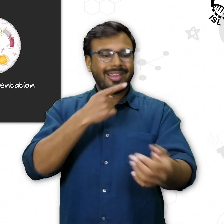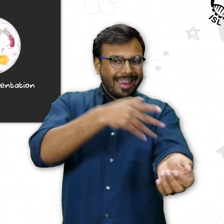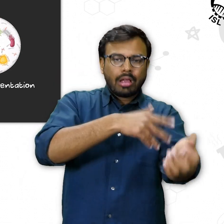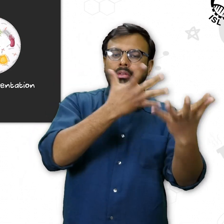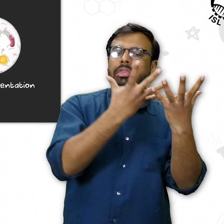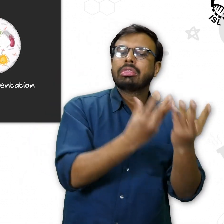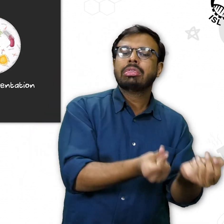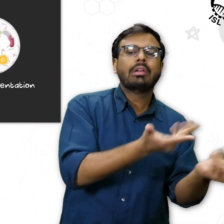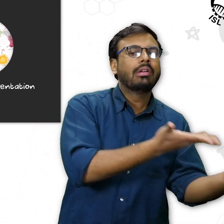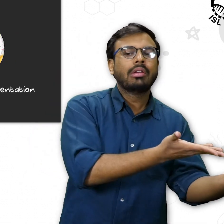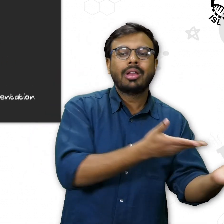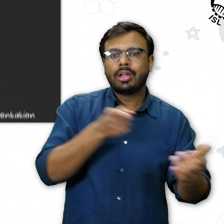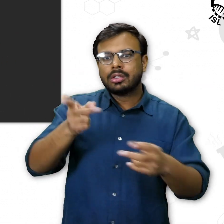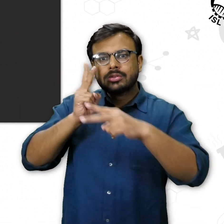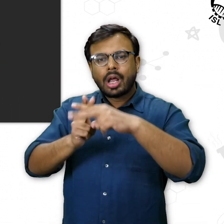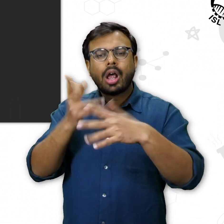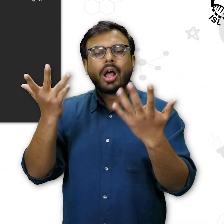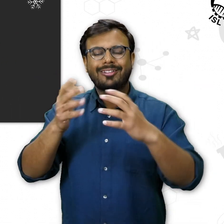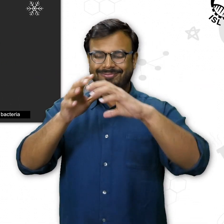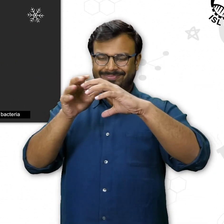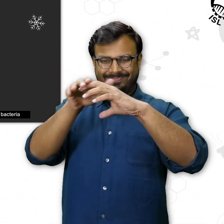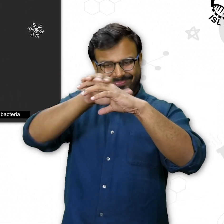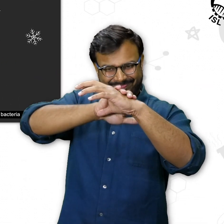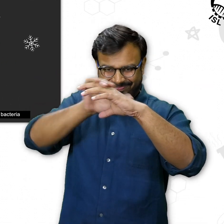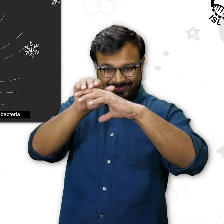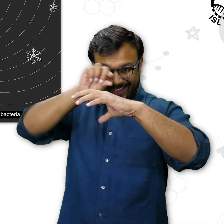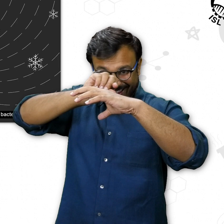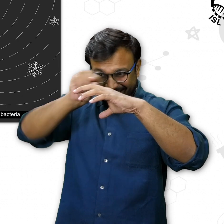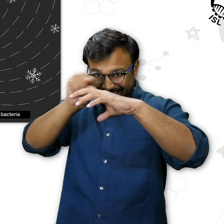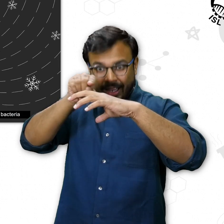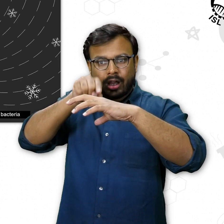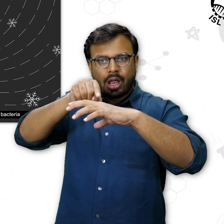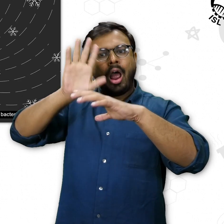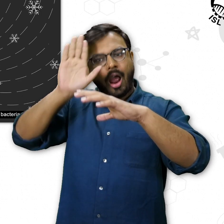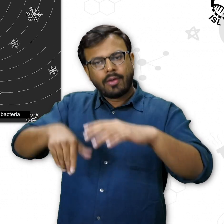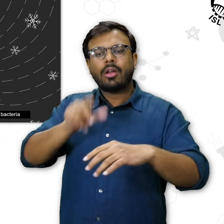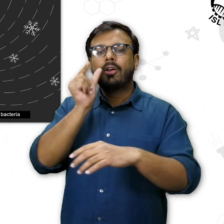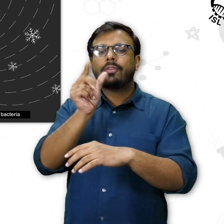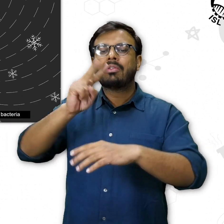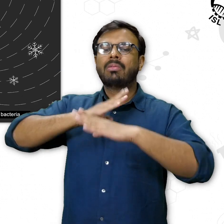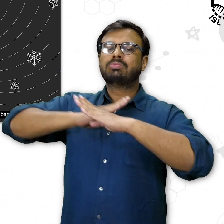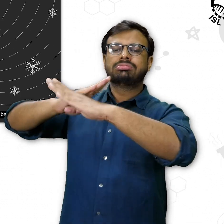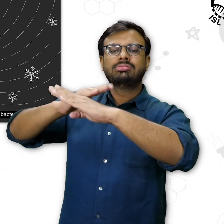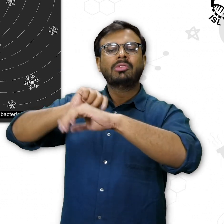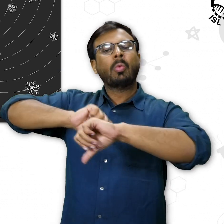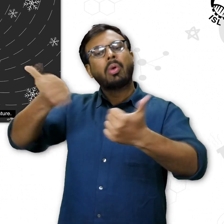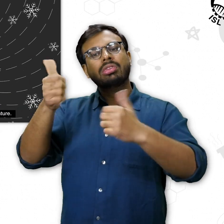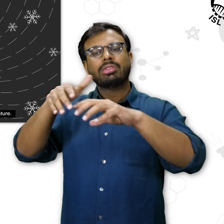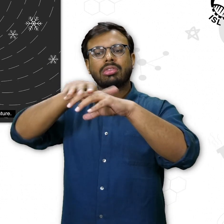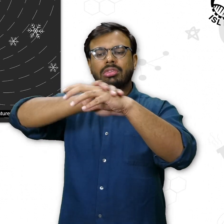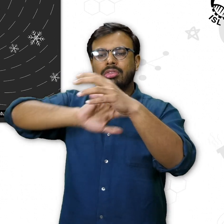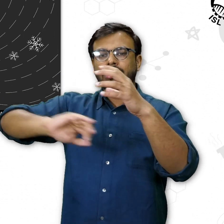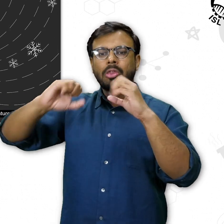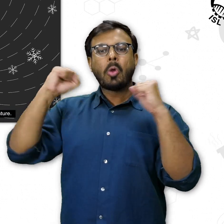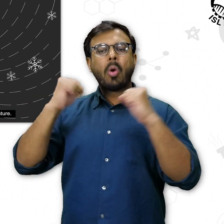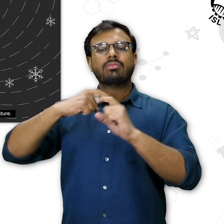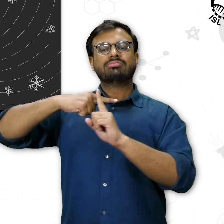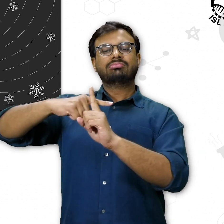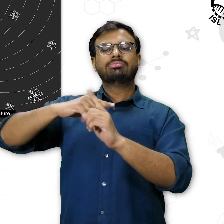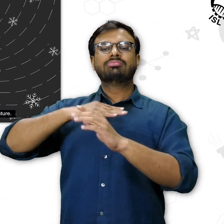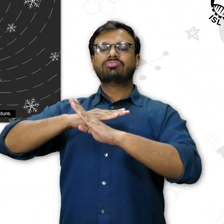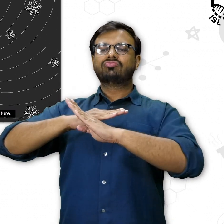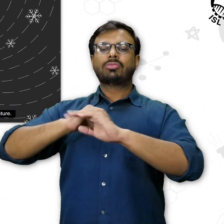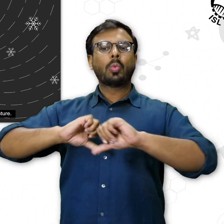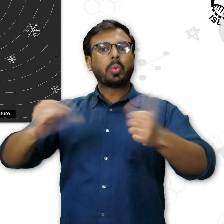than other commonly found bacteria. The pigmentation and cell membrane composition of these bacteria probably protect them